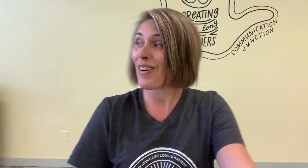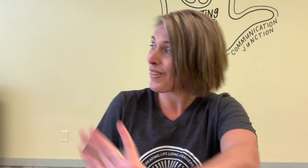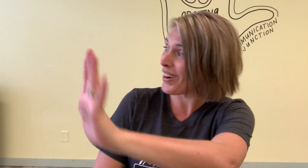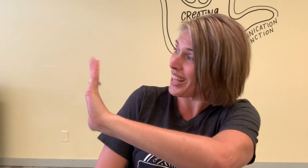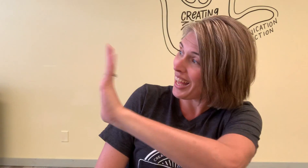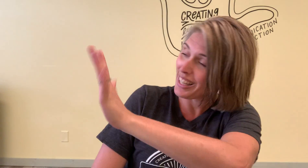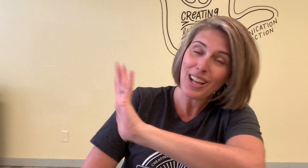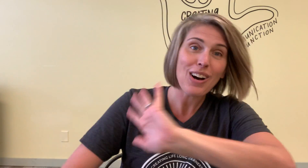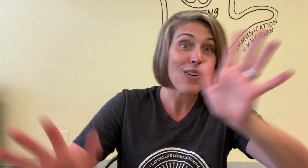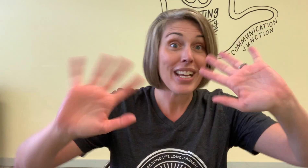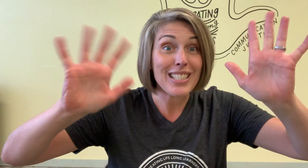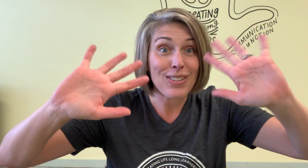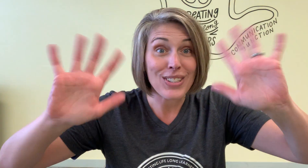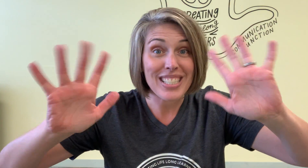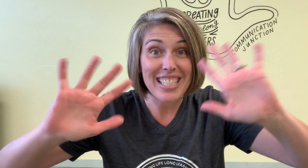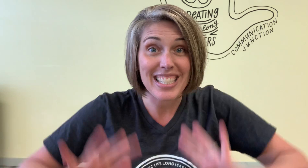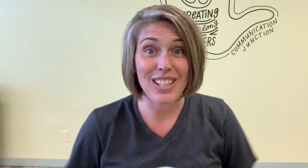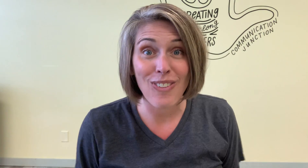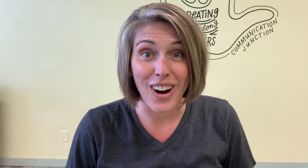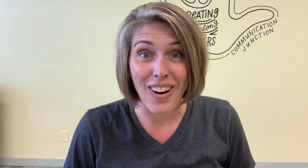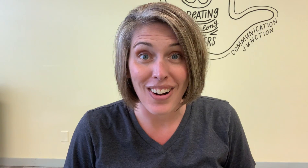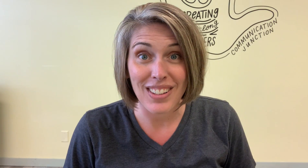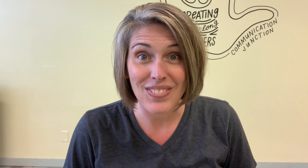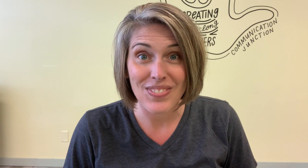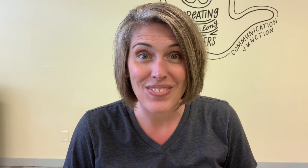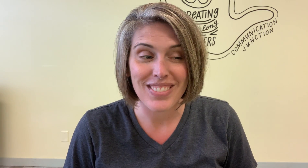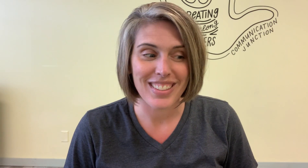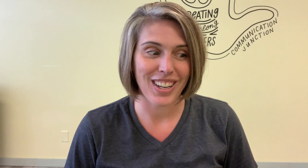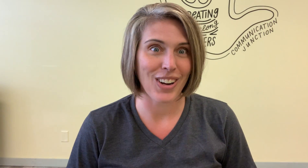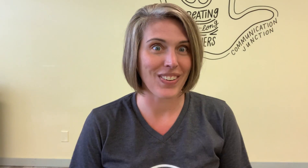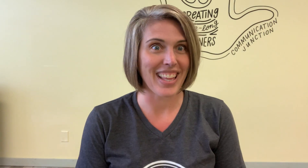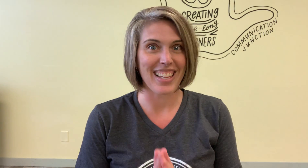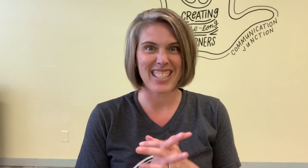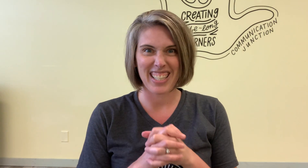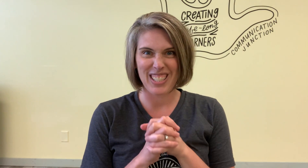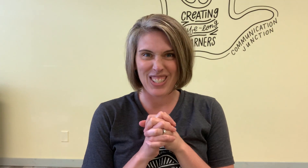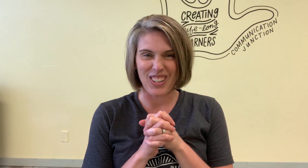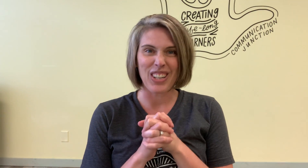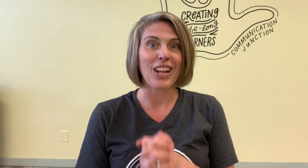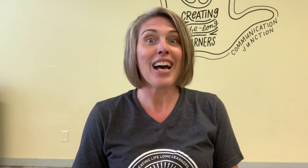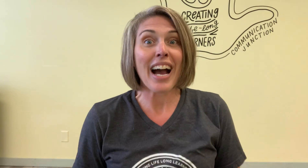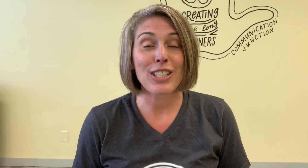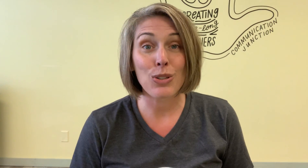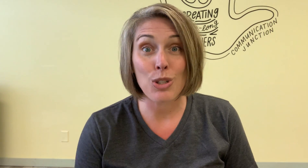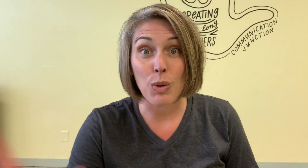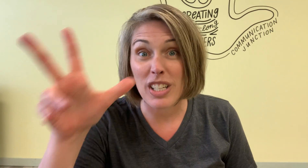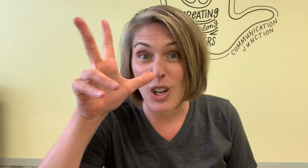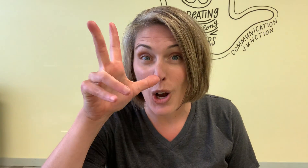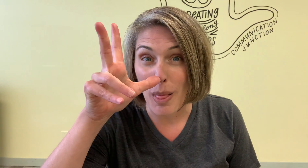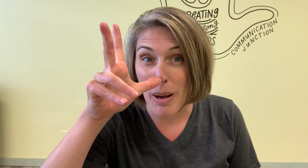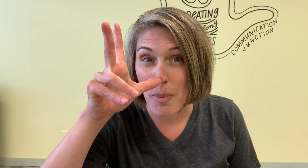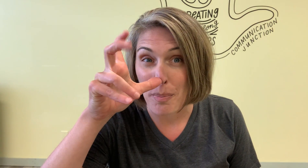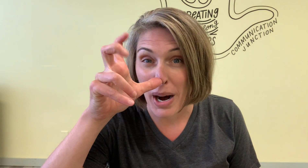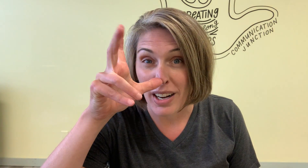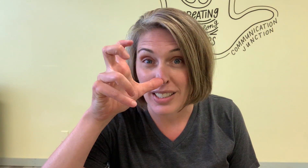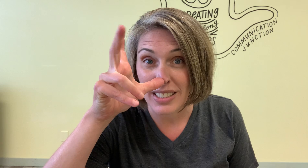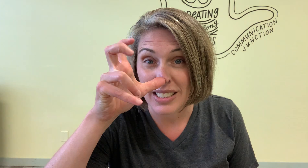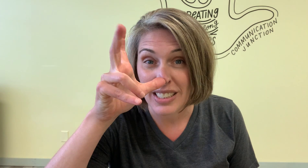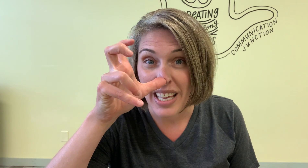Hello, hello. It's so good to see you all. All right, let's get started. I told you we're gonna talk all about bugs.